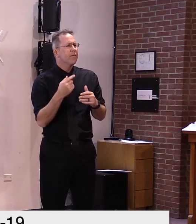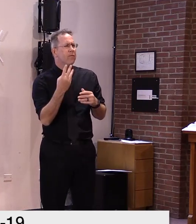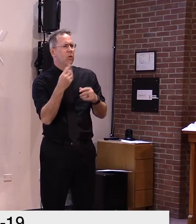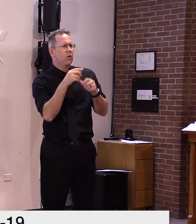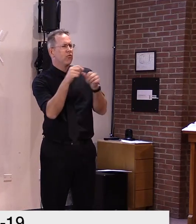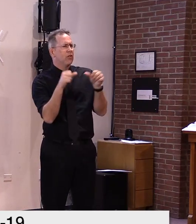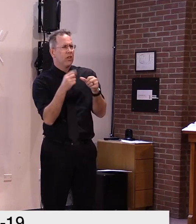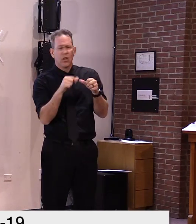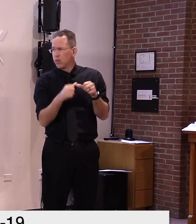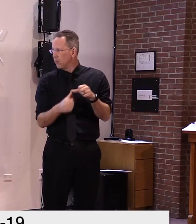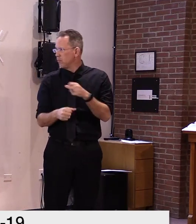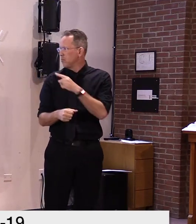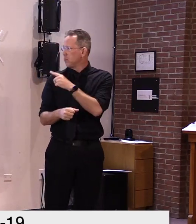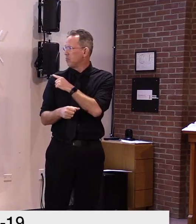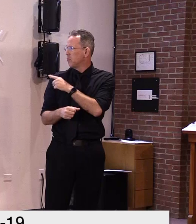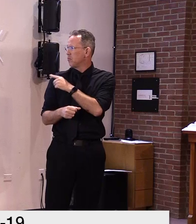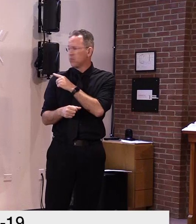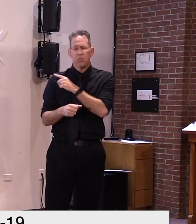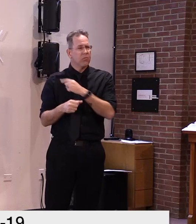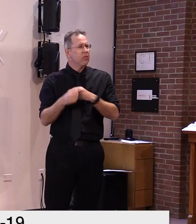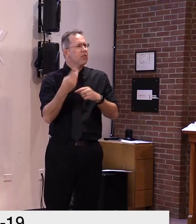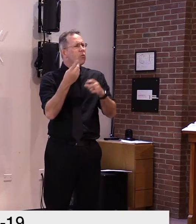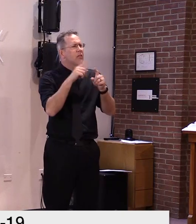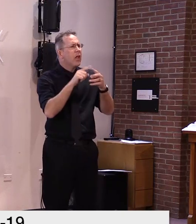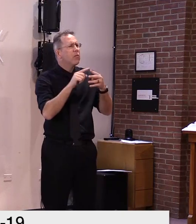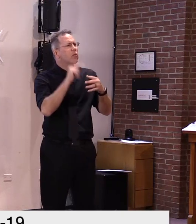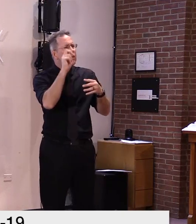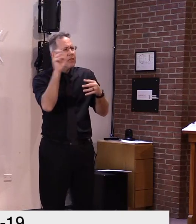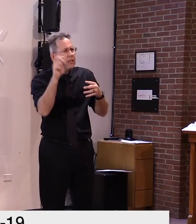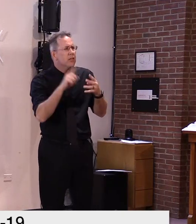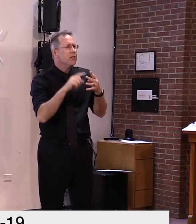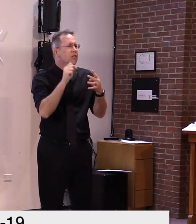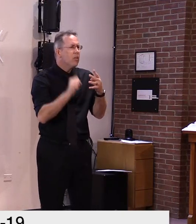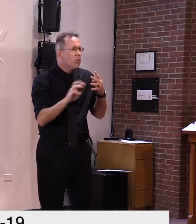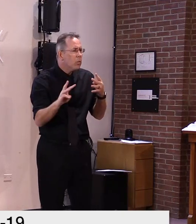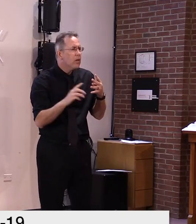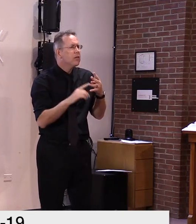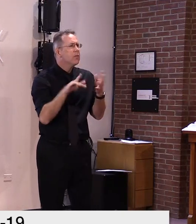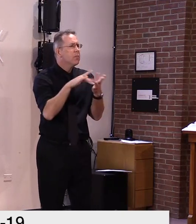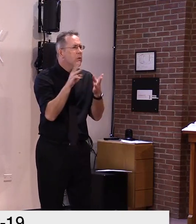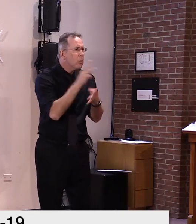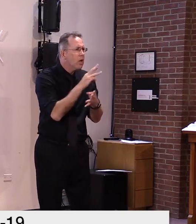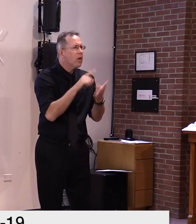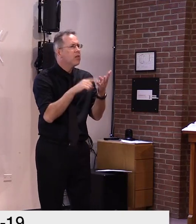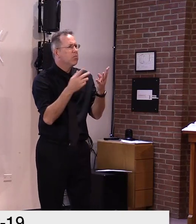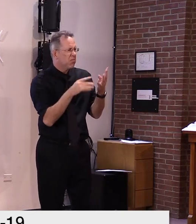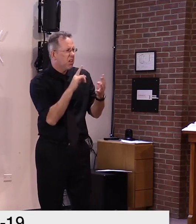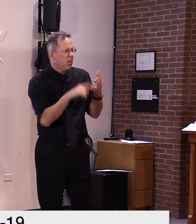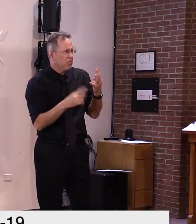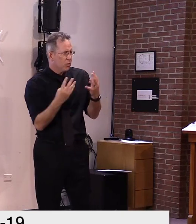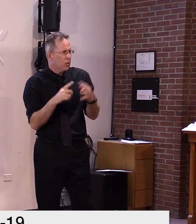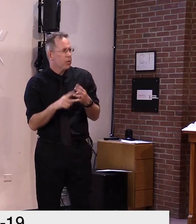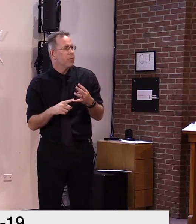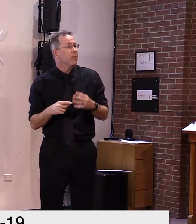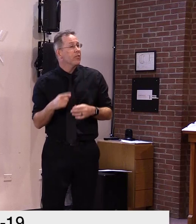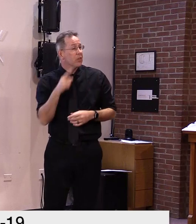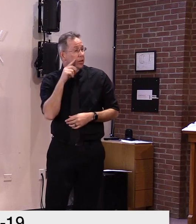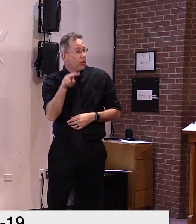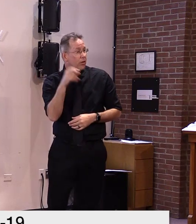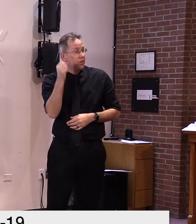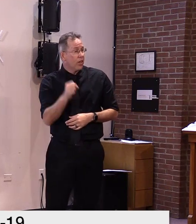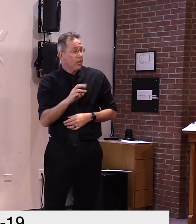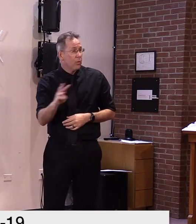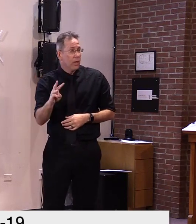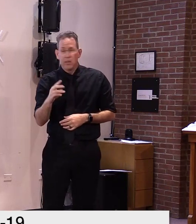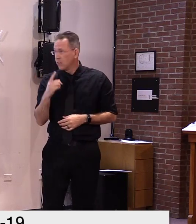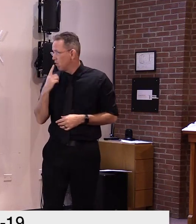past, the story had been that particular parts of the country were seeing increases, particularly the South and the West over the summertime. Right now, you